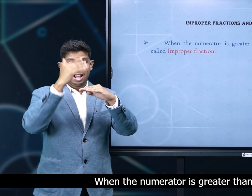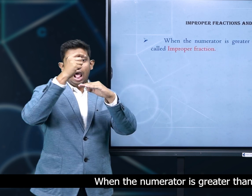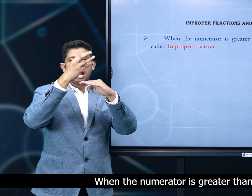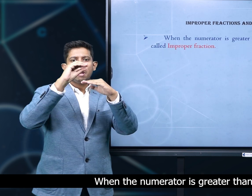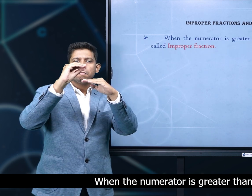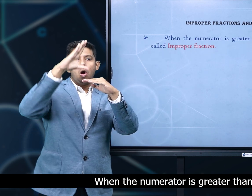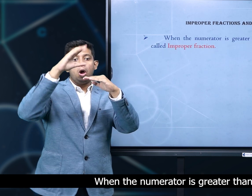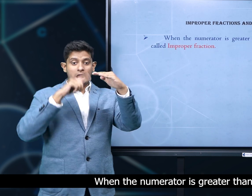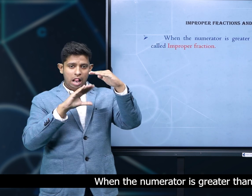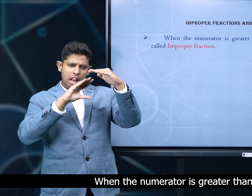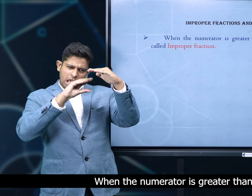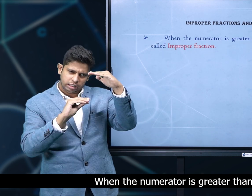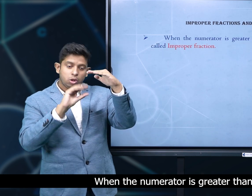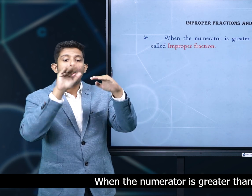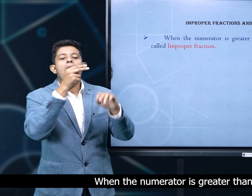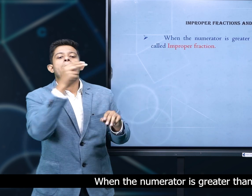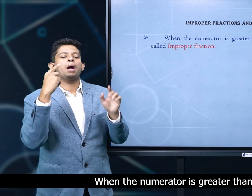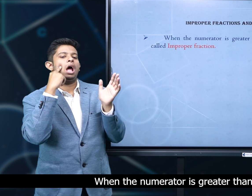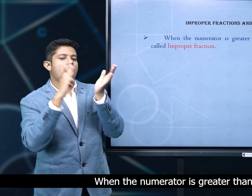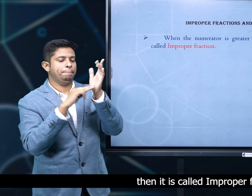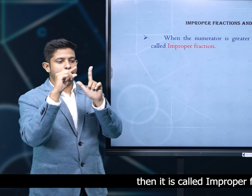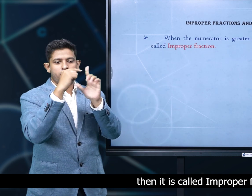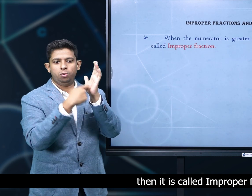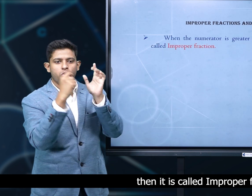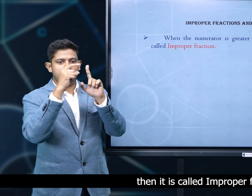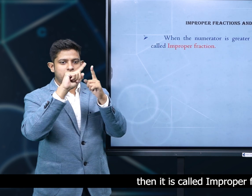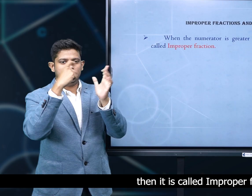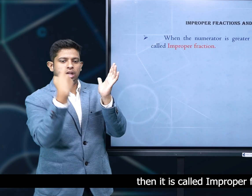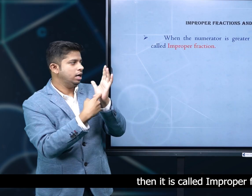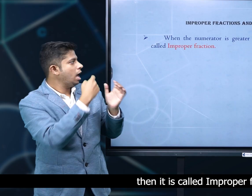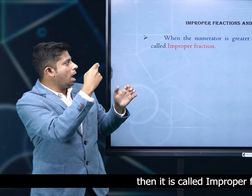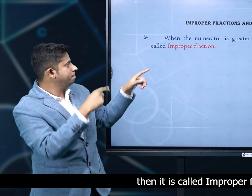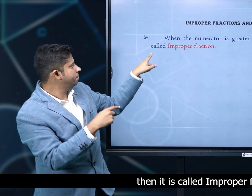When the numerator is greater than the denominator, then it is called improper fraction.